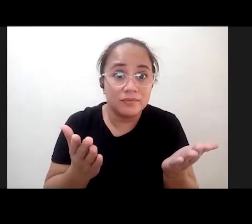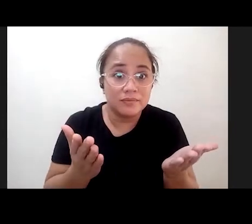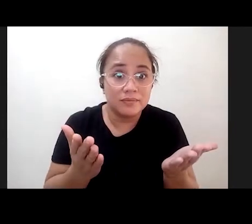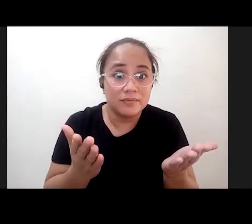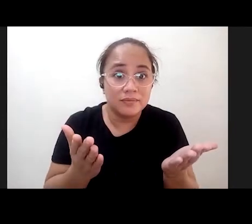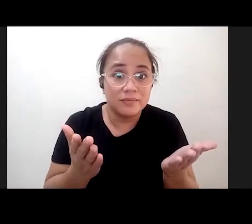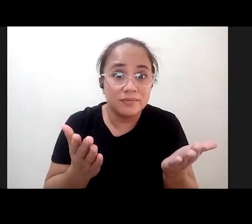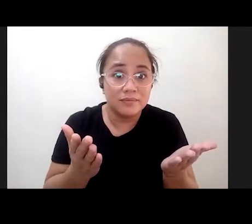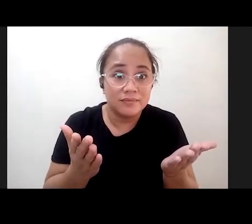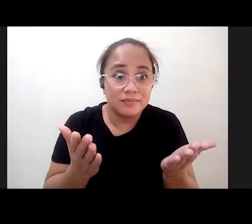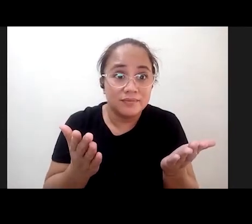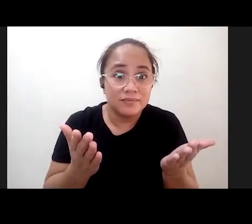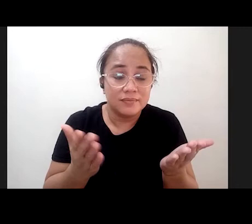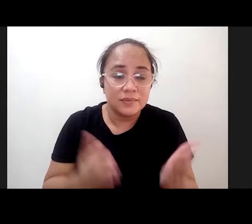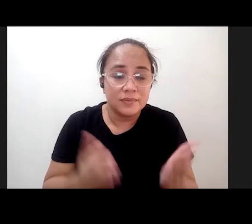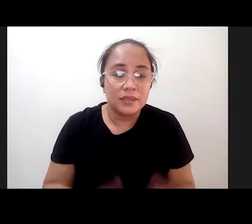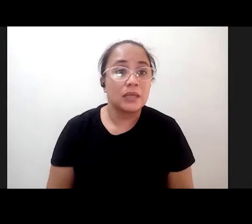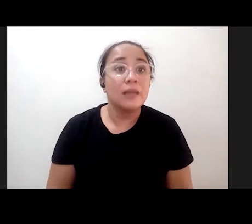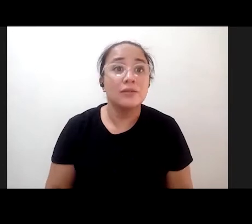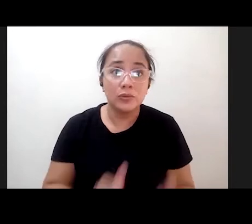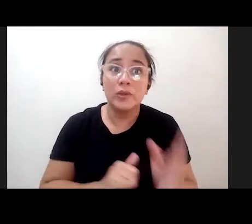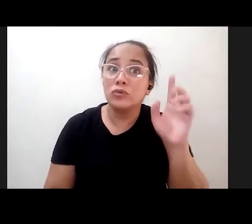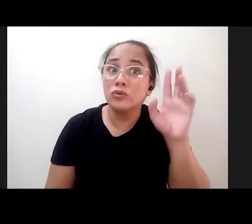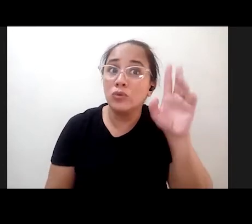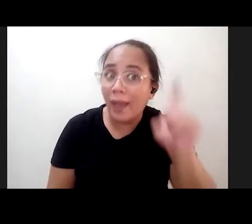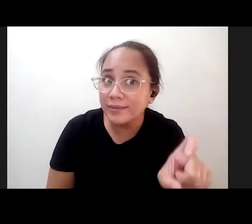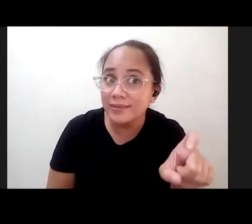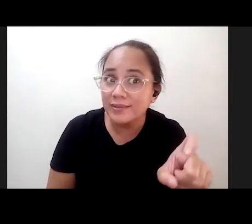And you're asking,